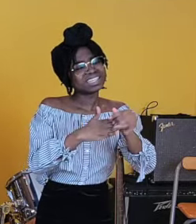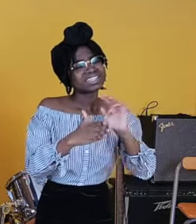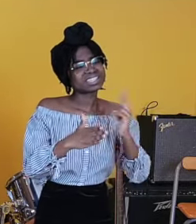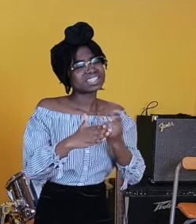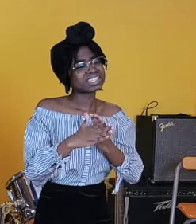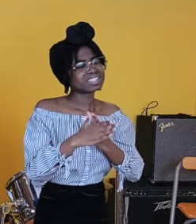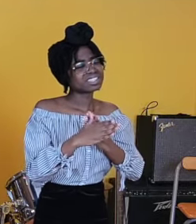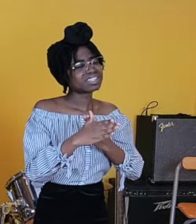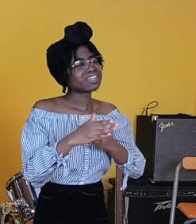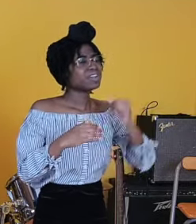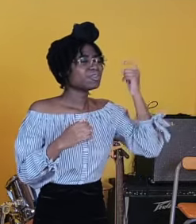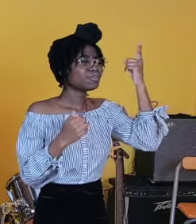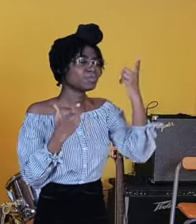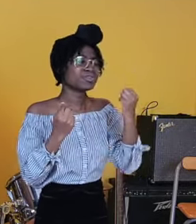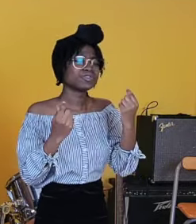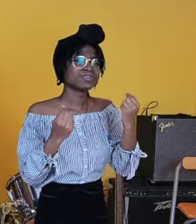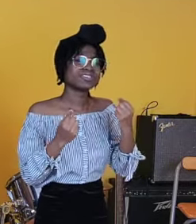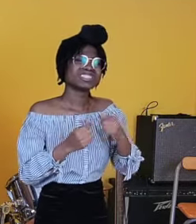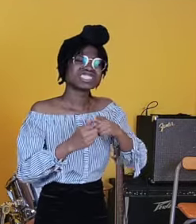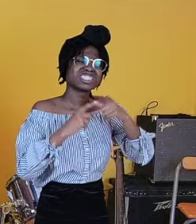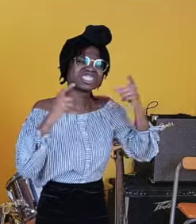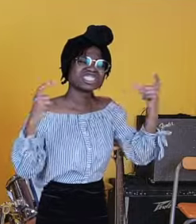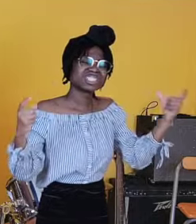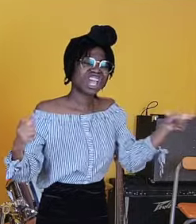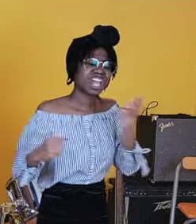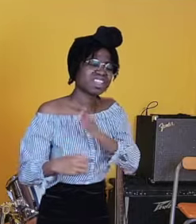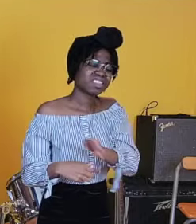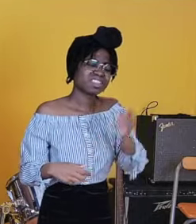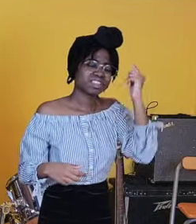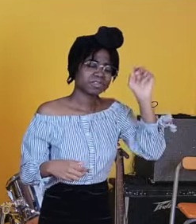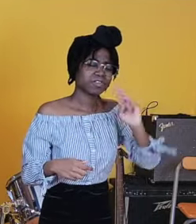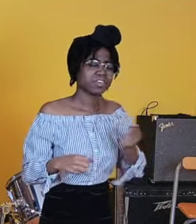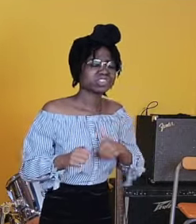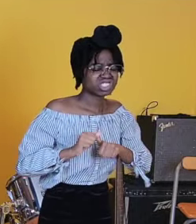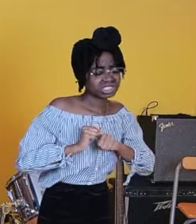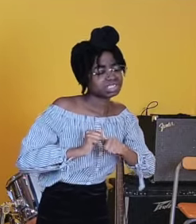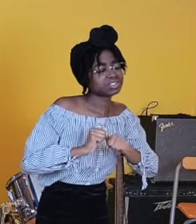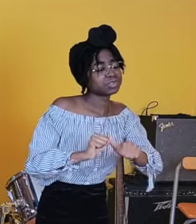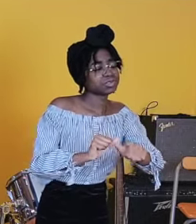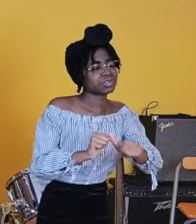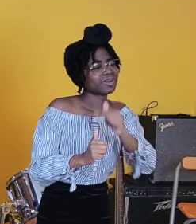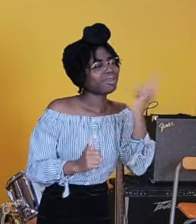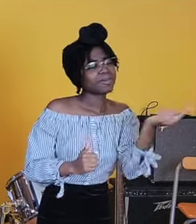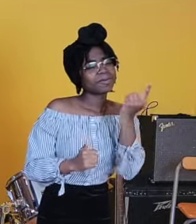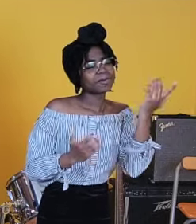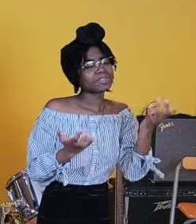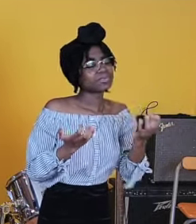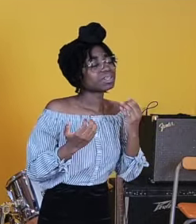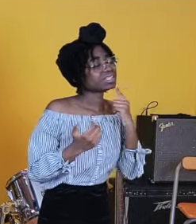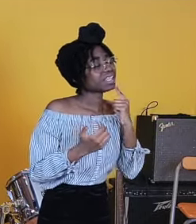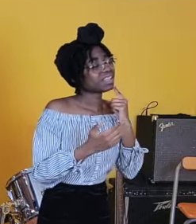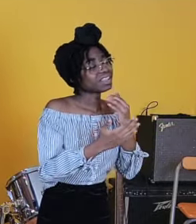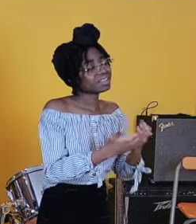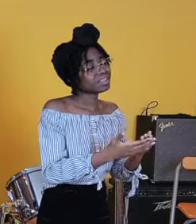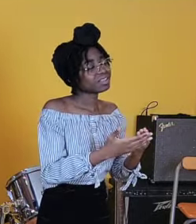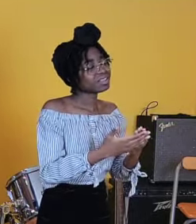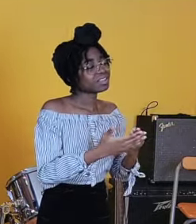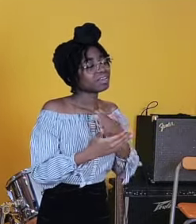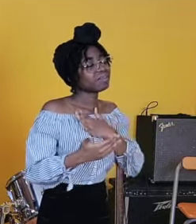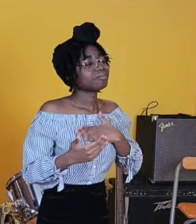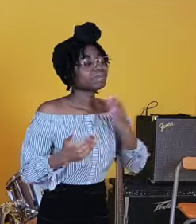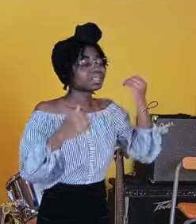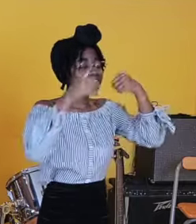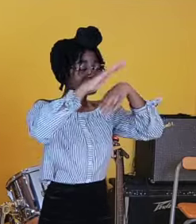us. You've done so much for us and continue to do so much for us. So we want to say thank you. Please, Heavenly Father, pray that